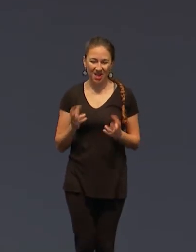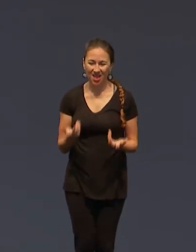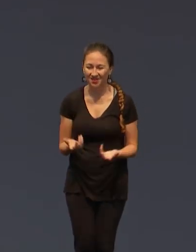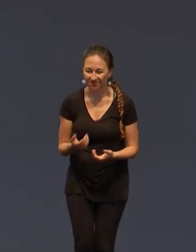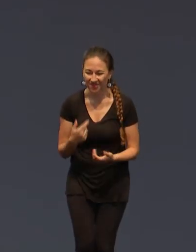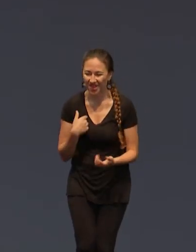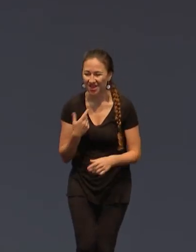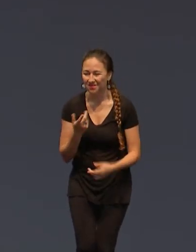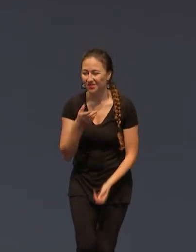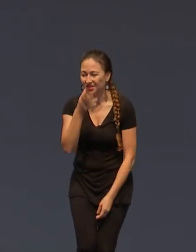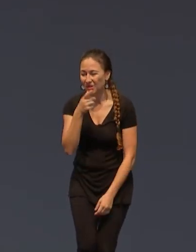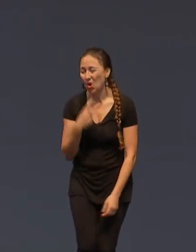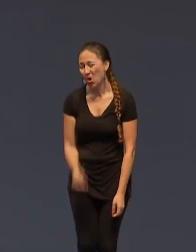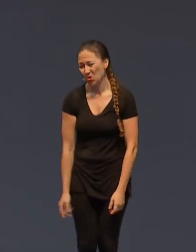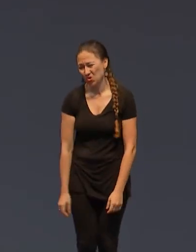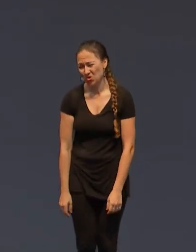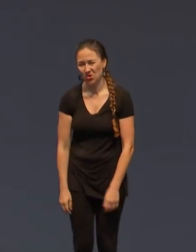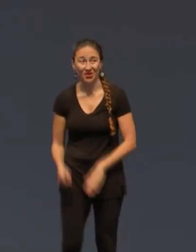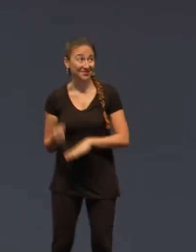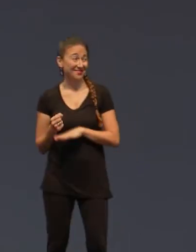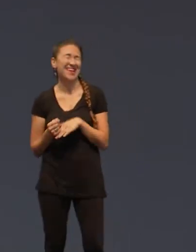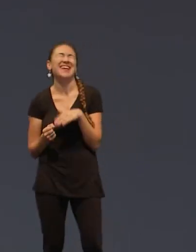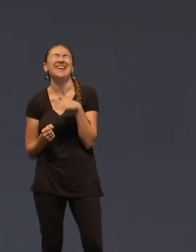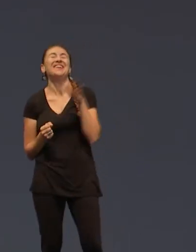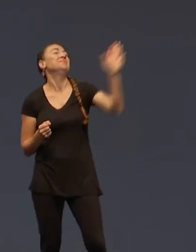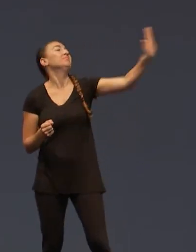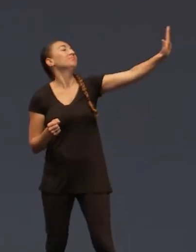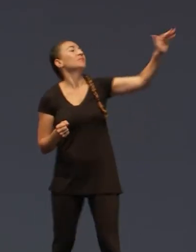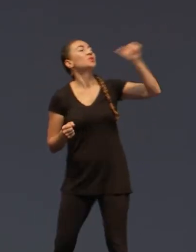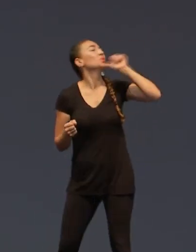Yeah, I don't have my doll. My mom and dad said no.